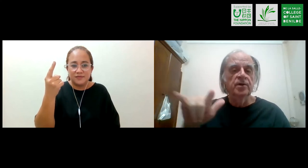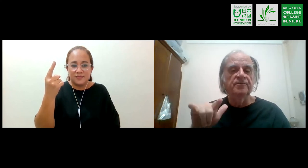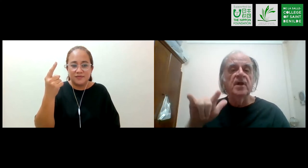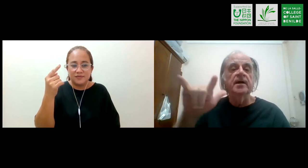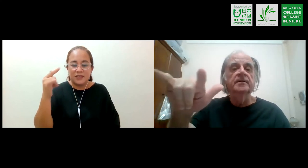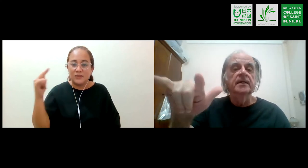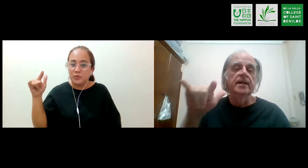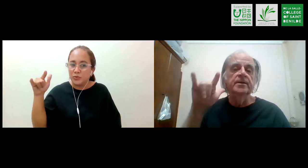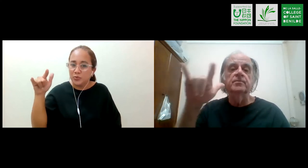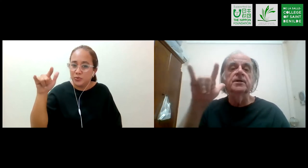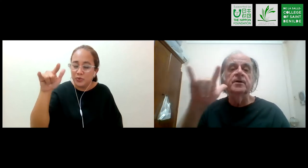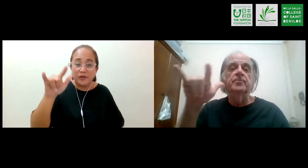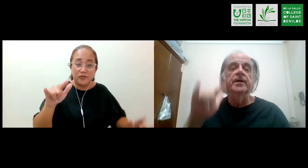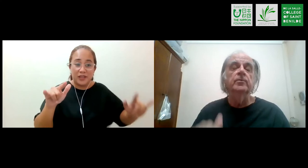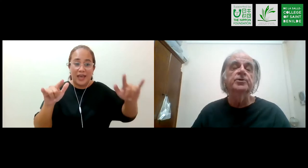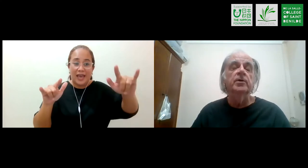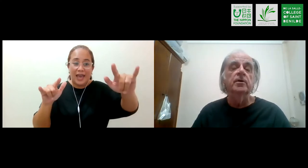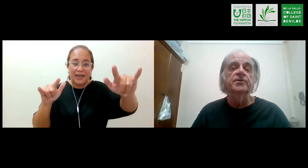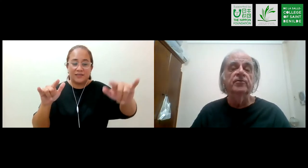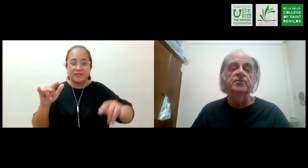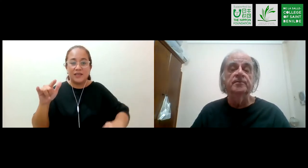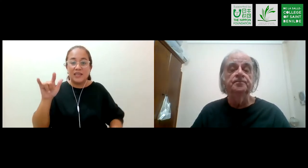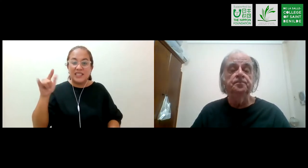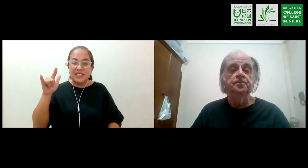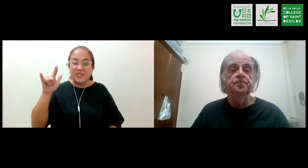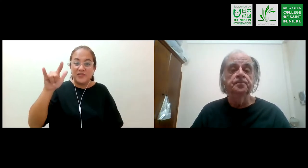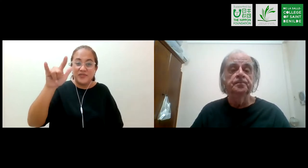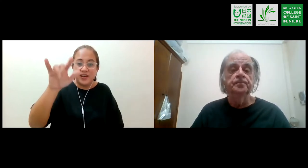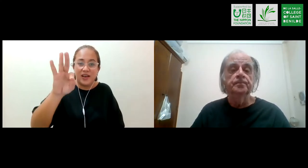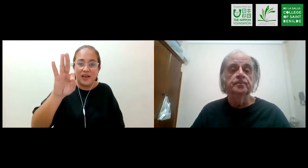This one is fly, and this one is airplane. Which one goes first?